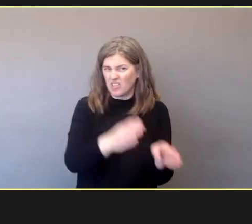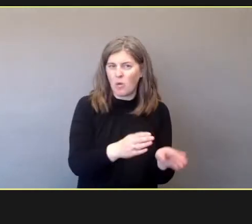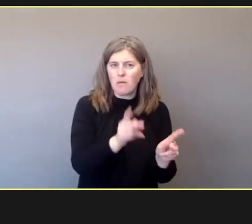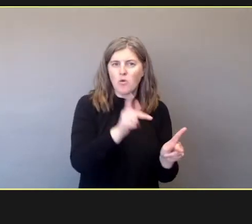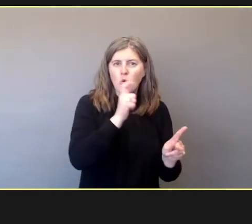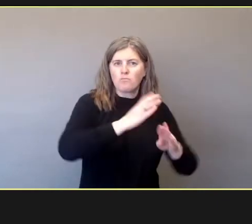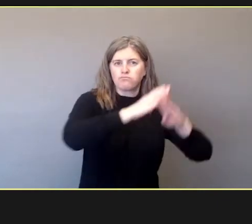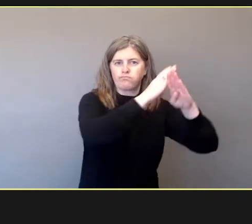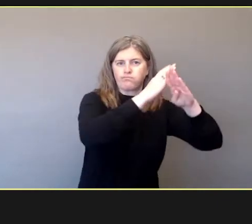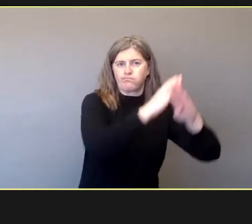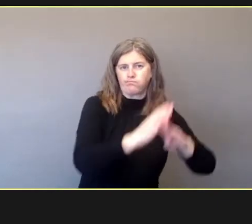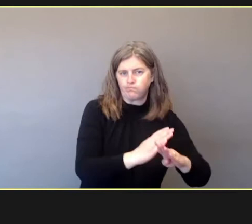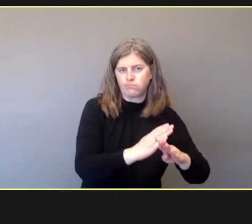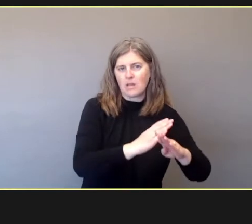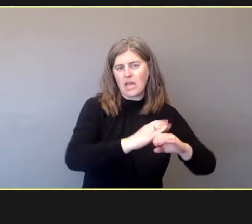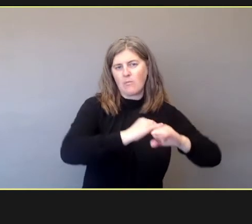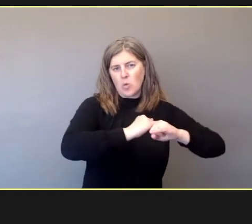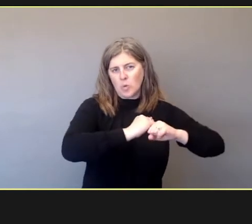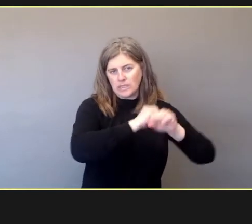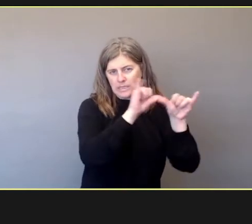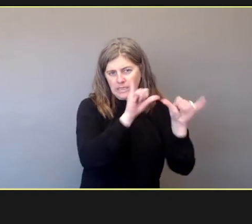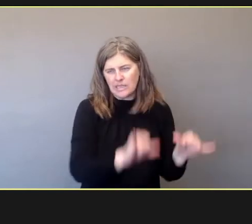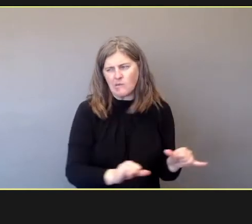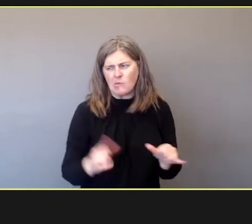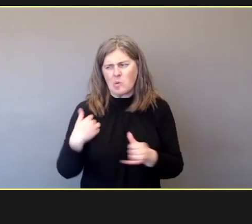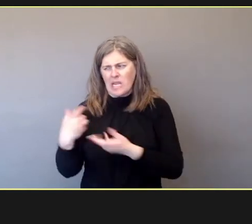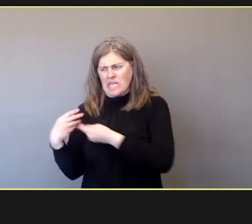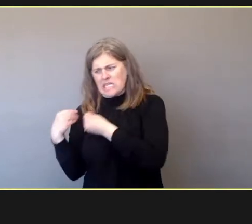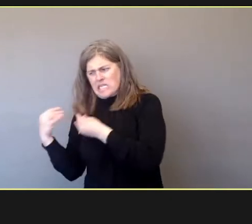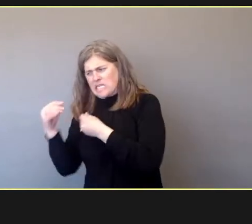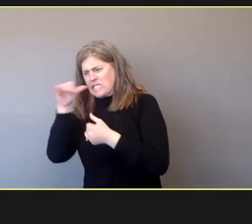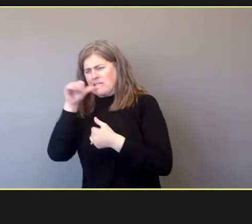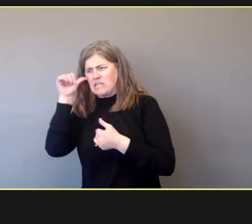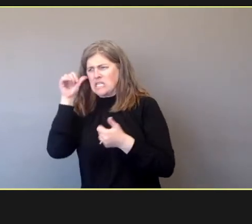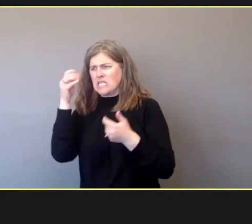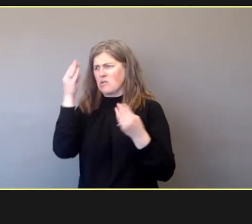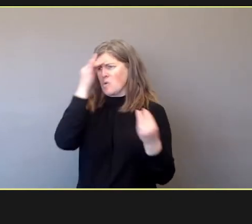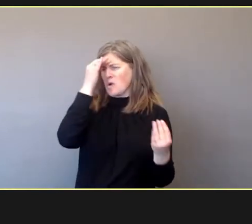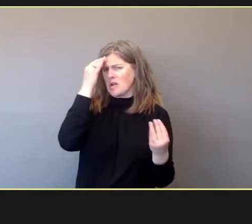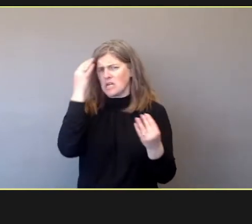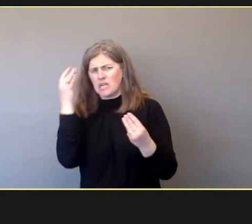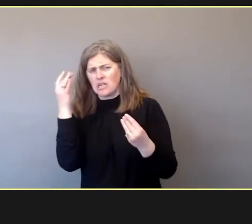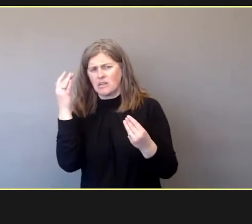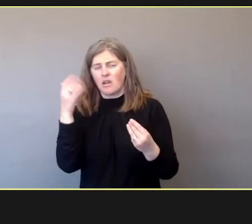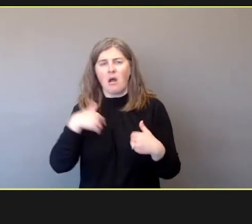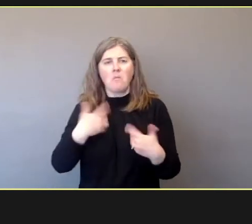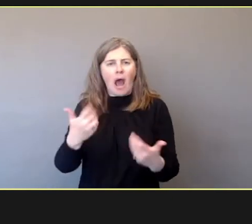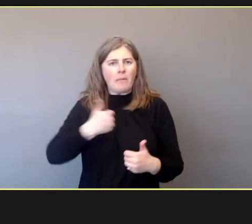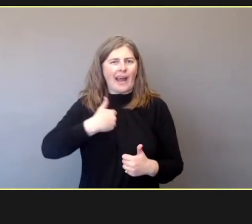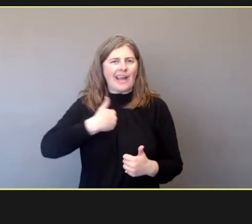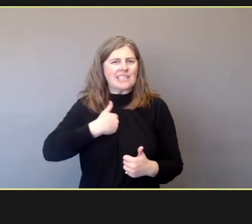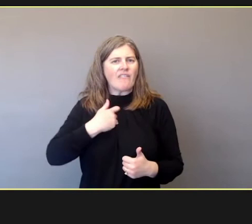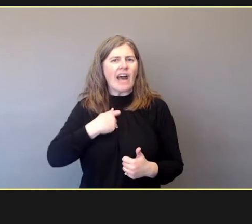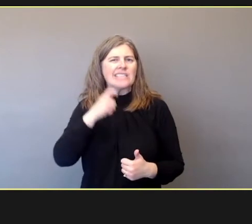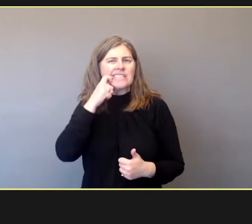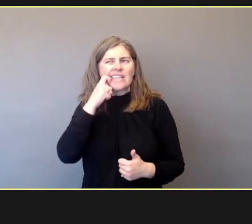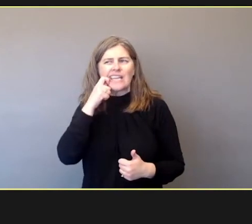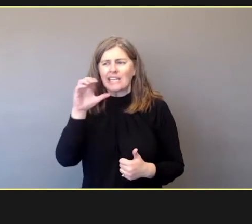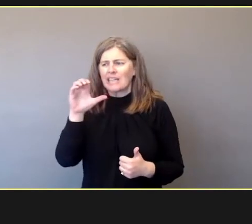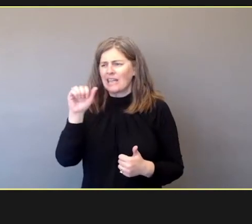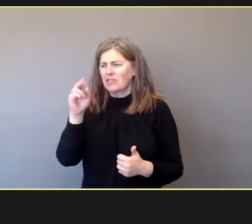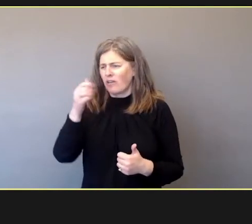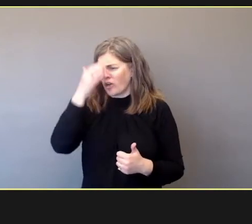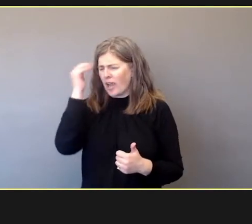And we debated that with that yesterday because we were worried that, you know, I had a skin cancer somewhere, I can't forget which side, on my